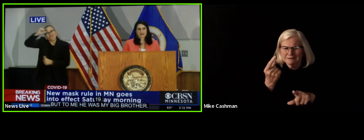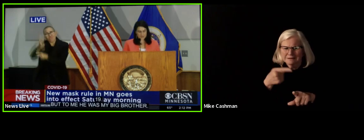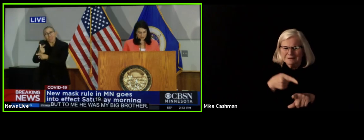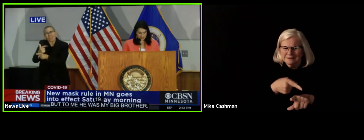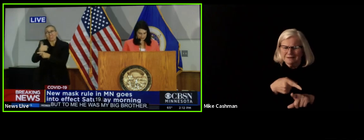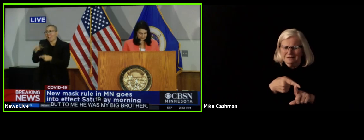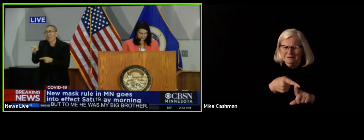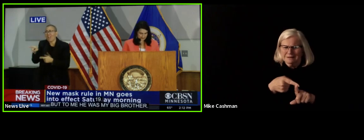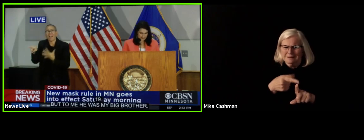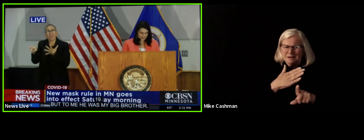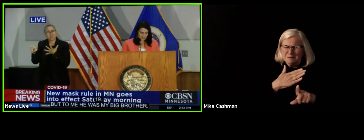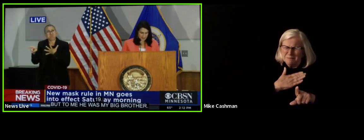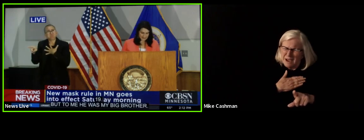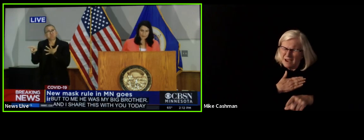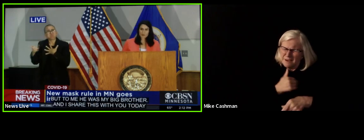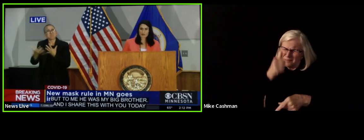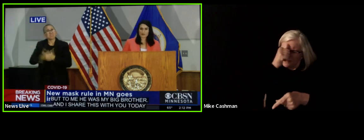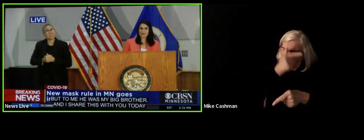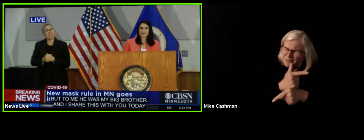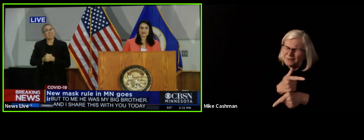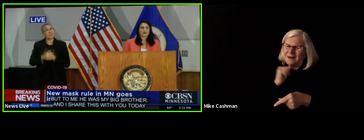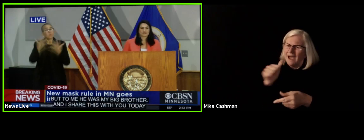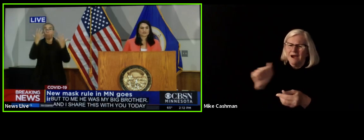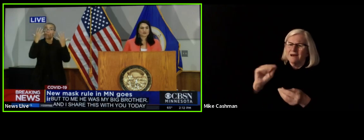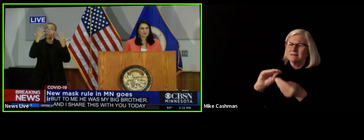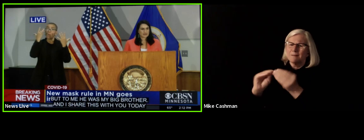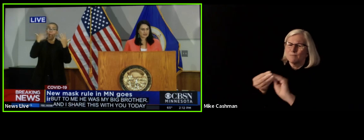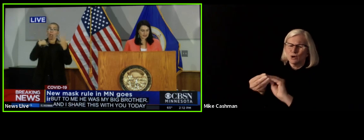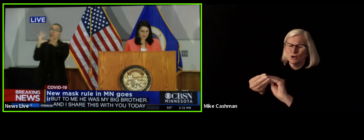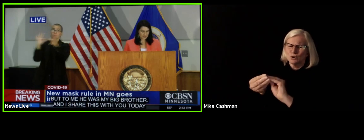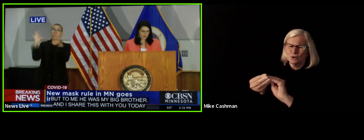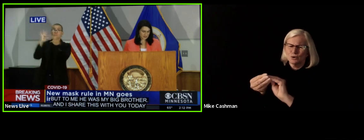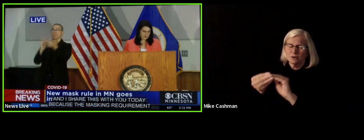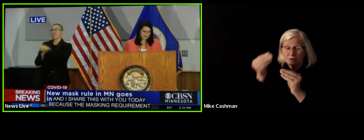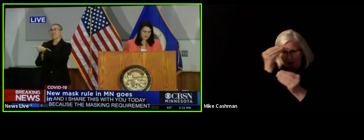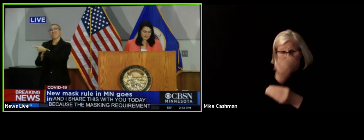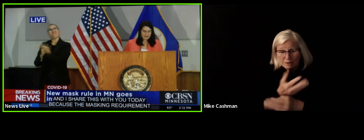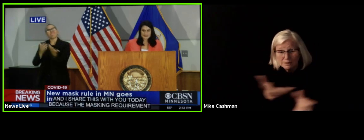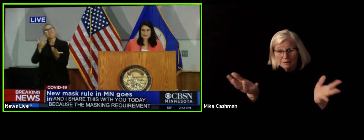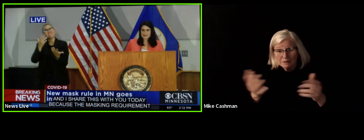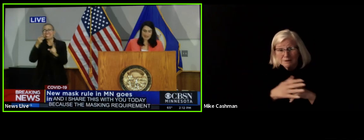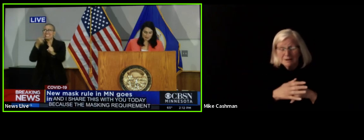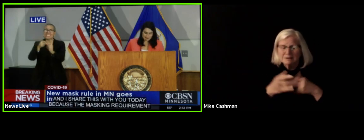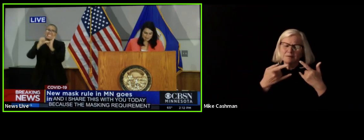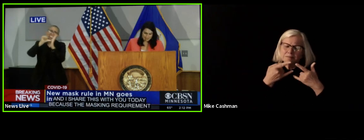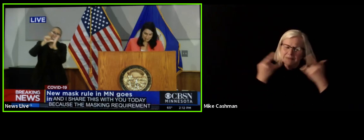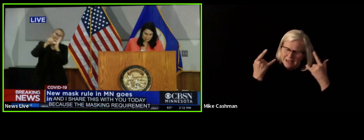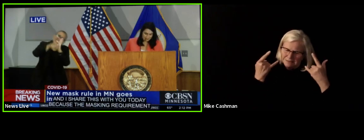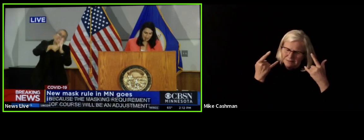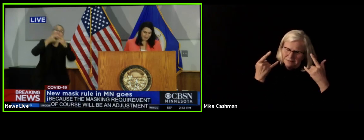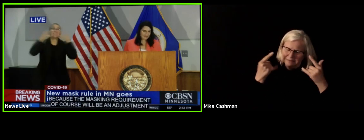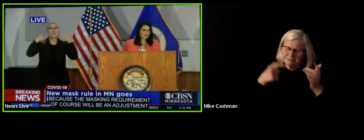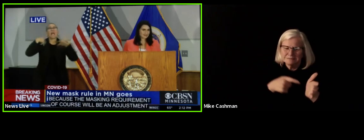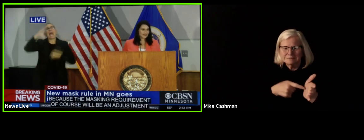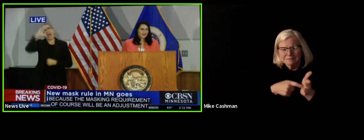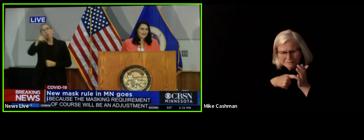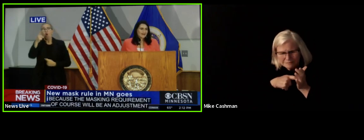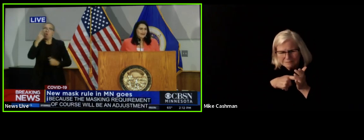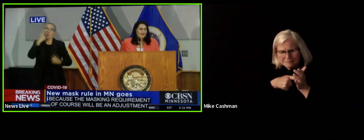today because the masking requirement, of course, will be an adjustment to towns and cities and